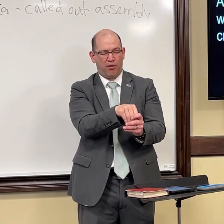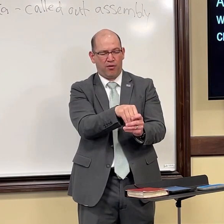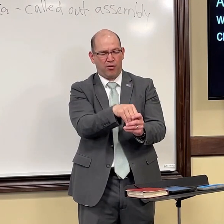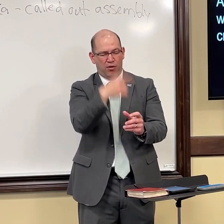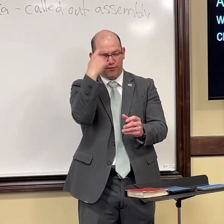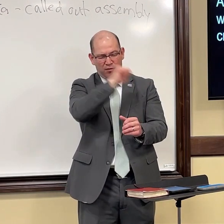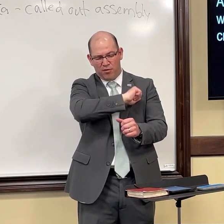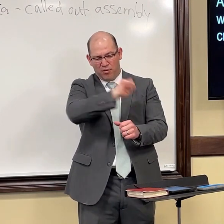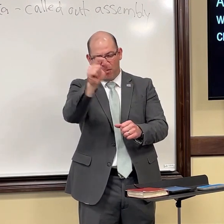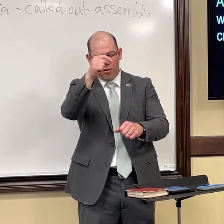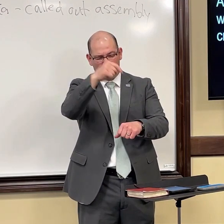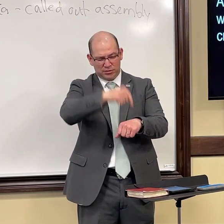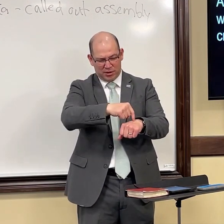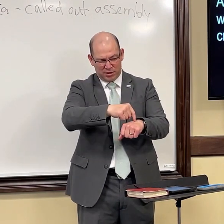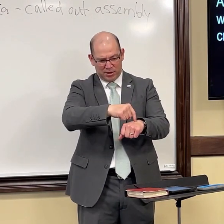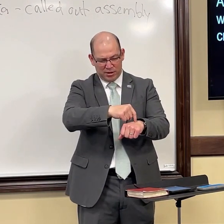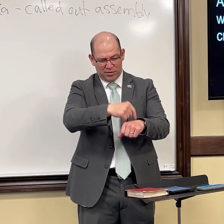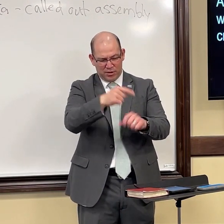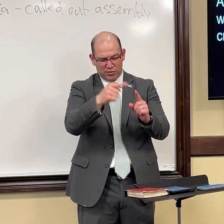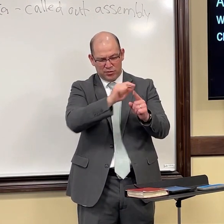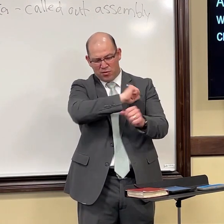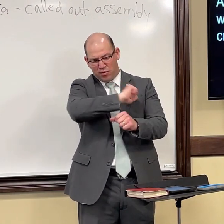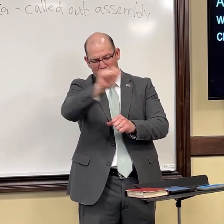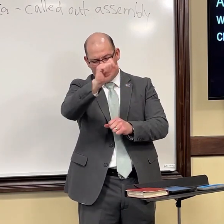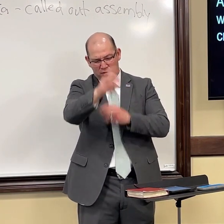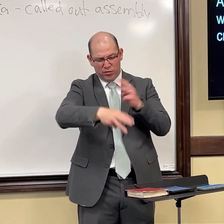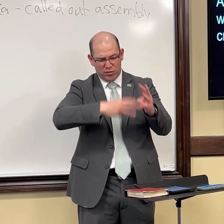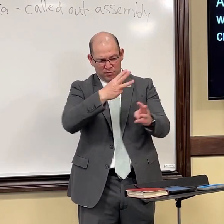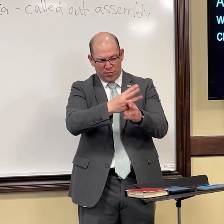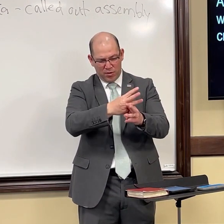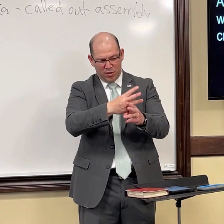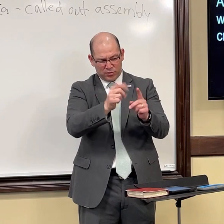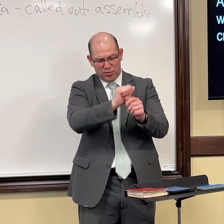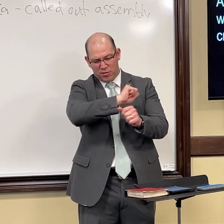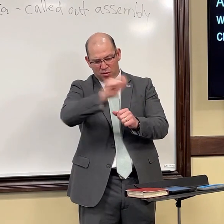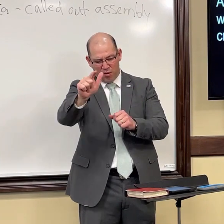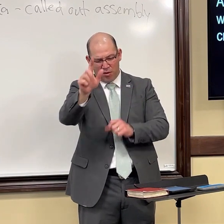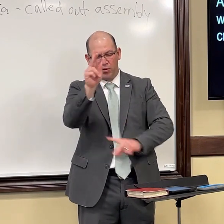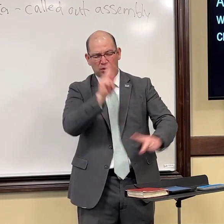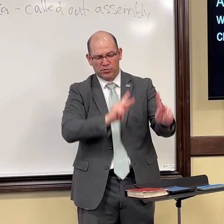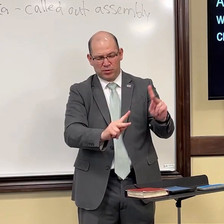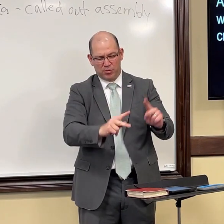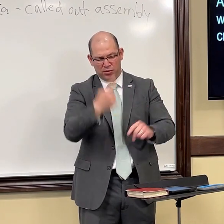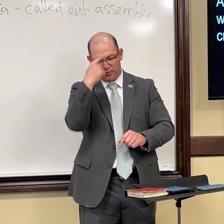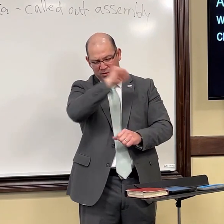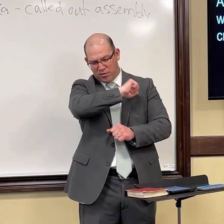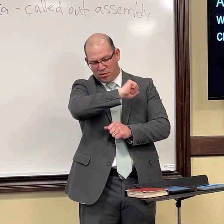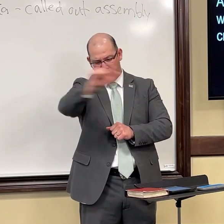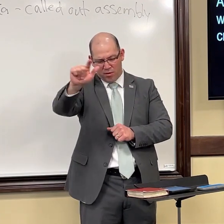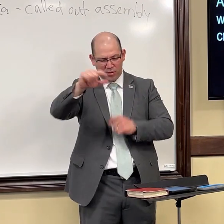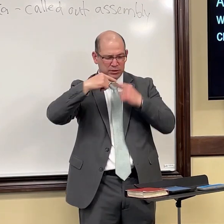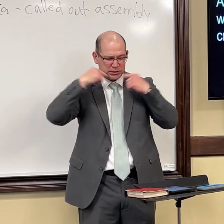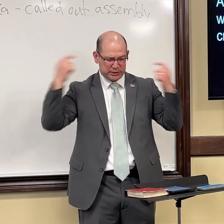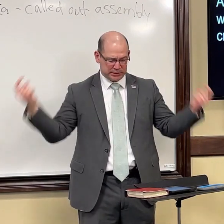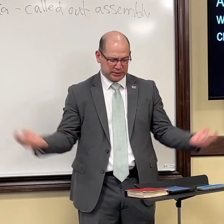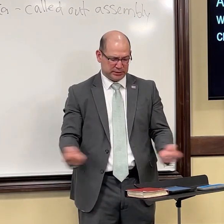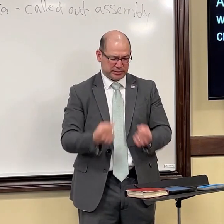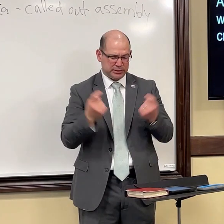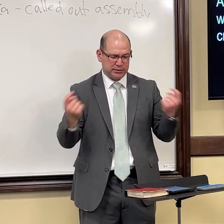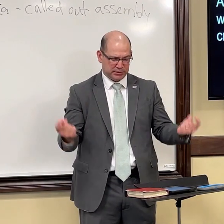because you have all authority and power, and we all need to be involved in preaching the gospel to all people because all